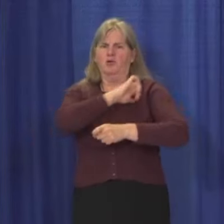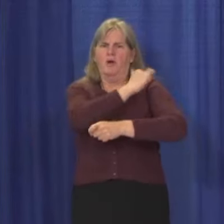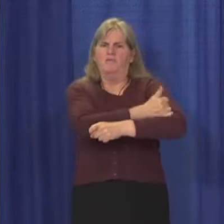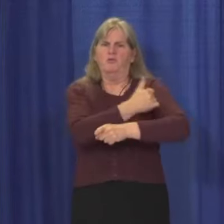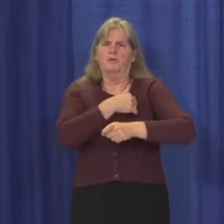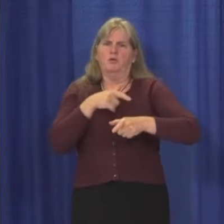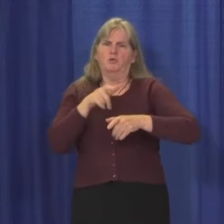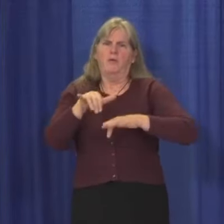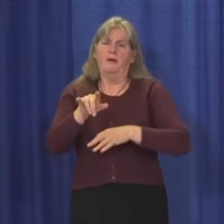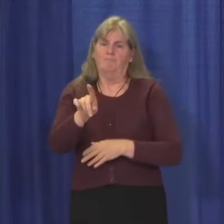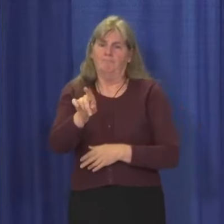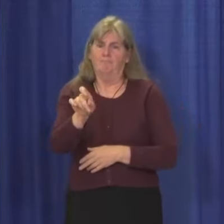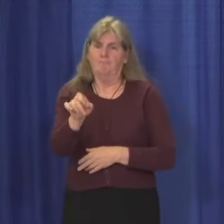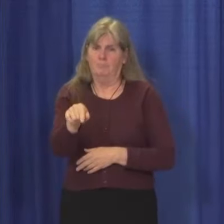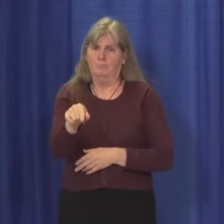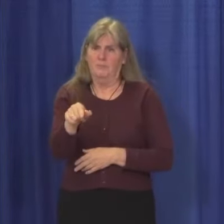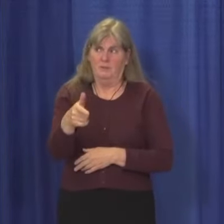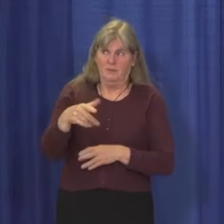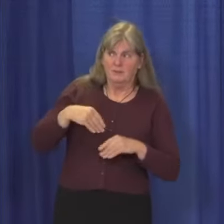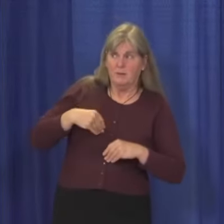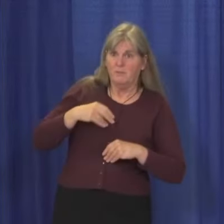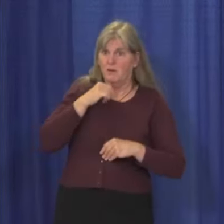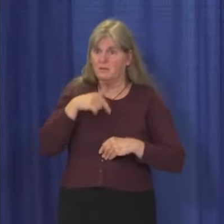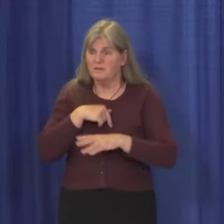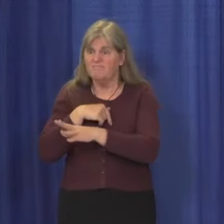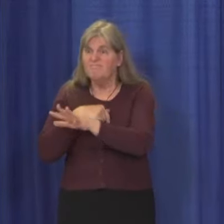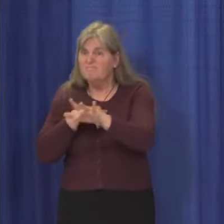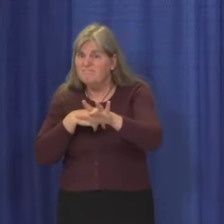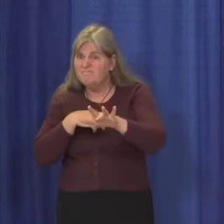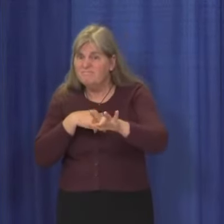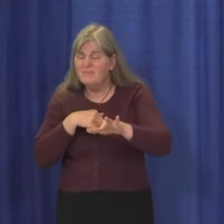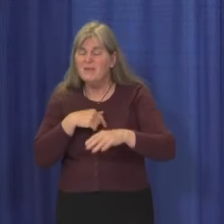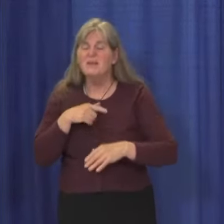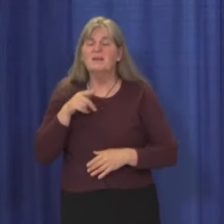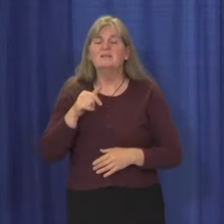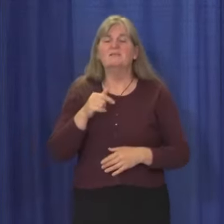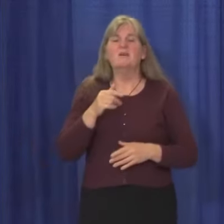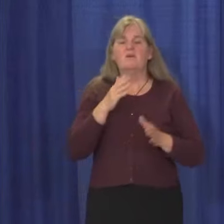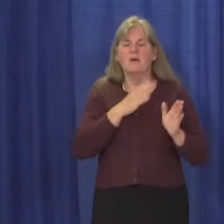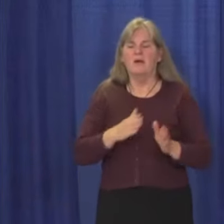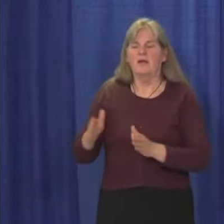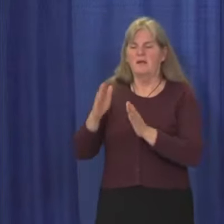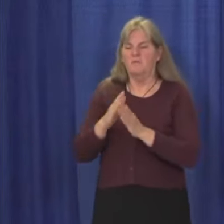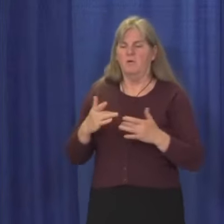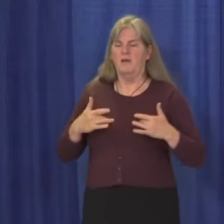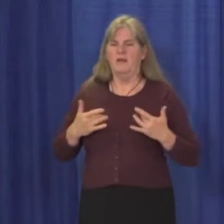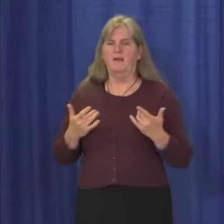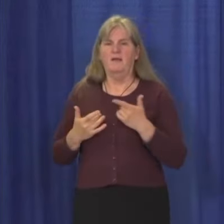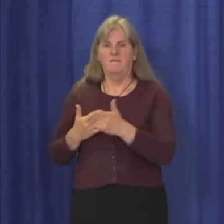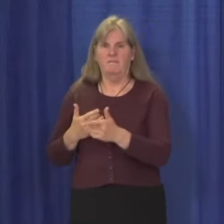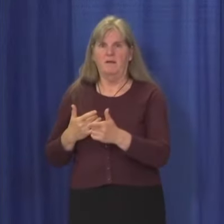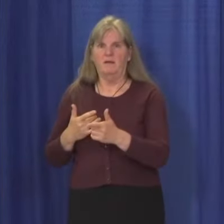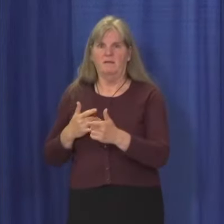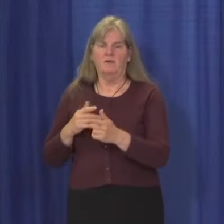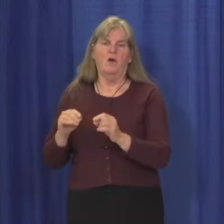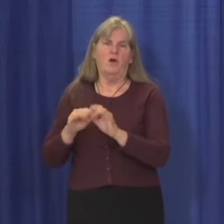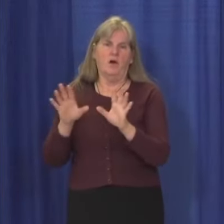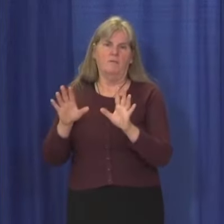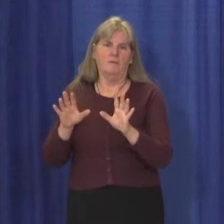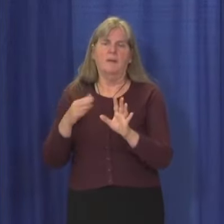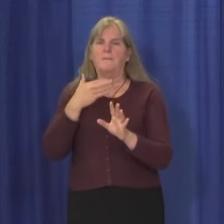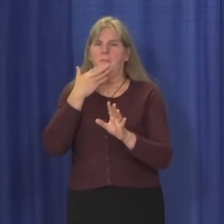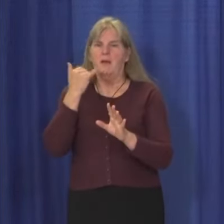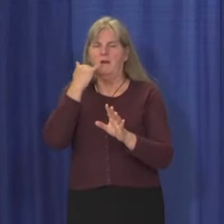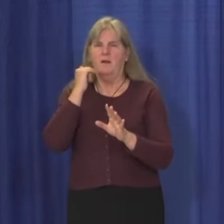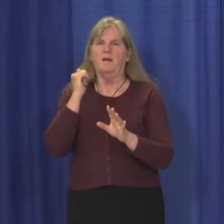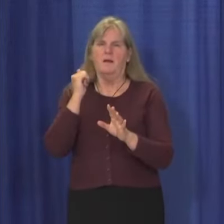and workable, the concepts of organized gatherings are absolutely, the more people vaccinated, the better. But